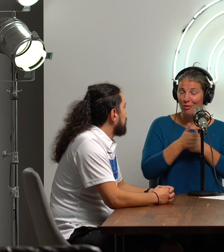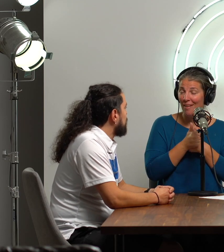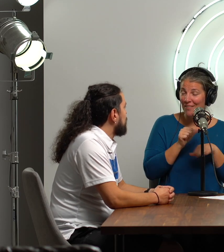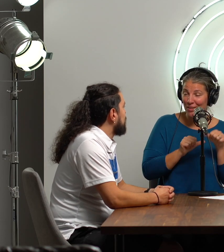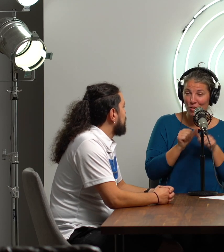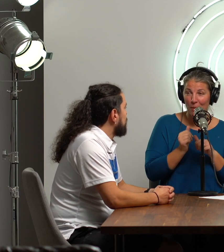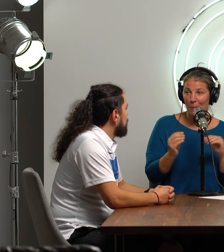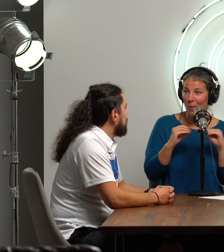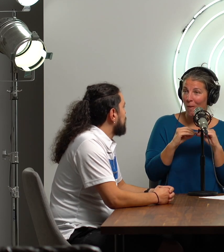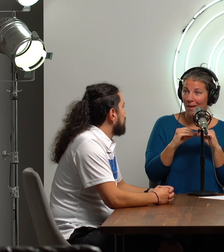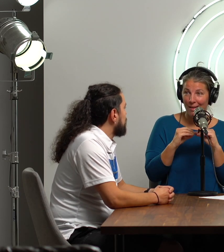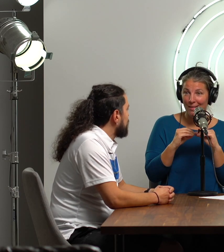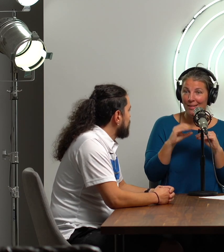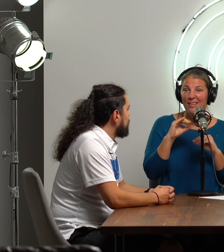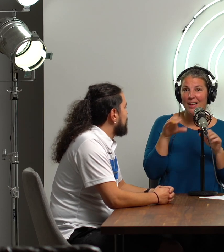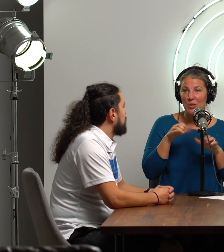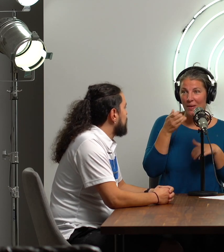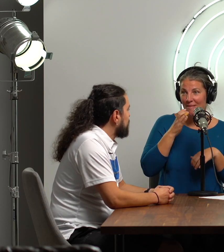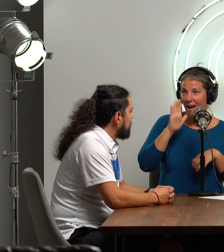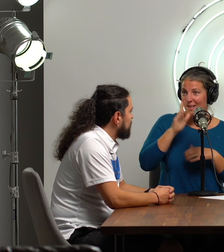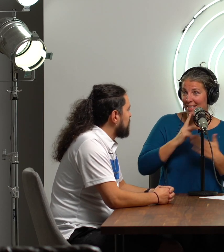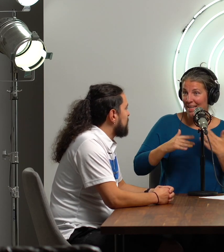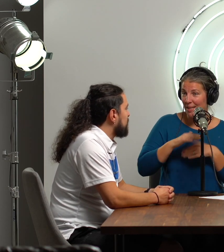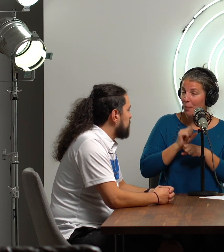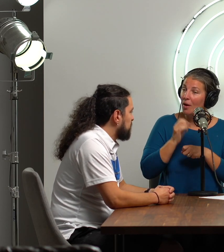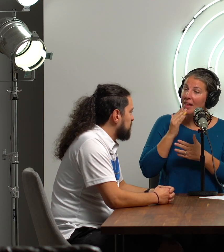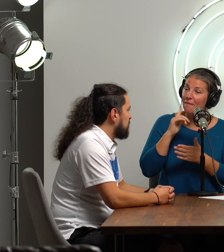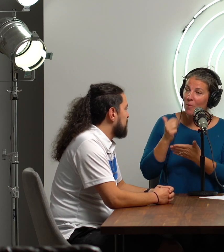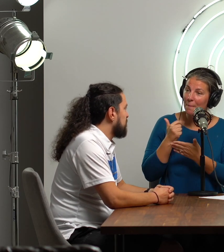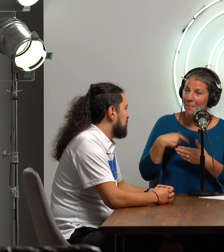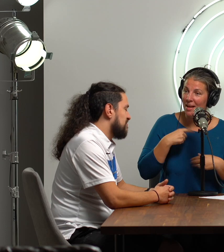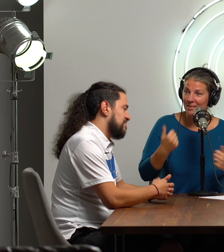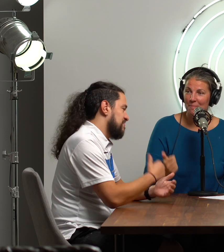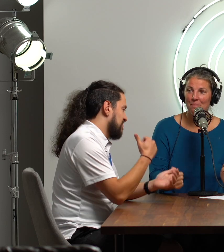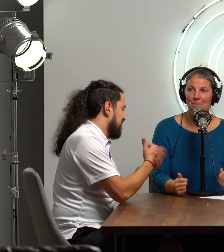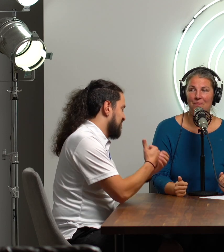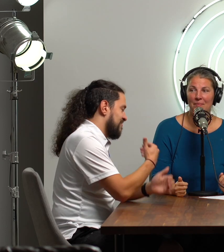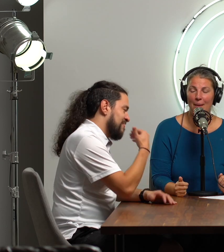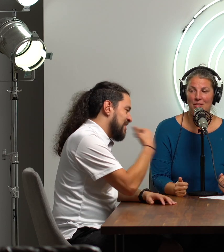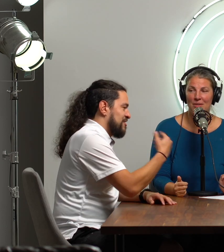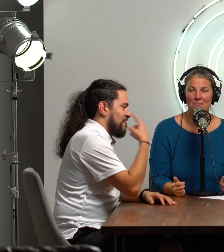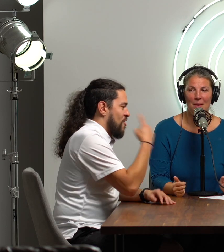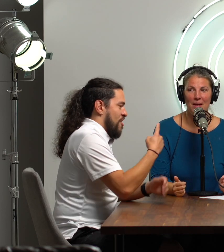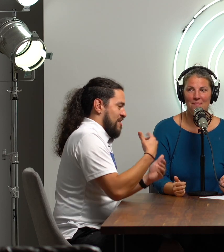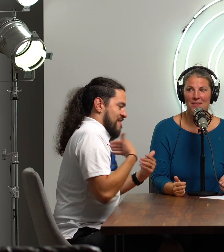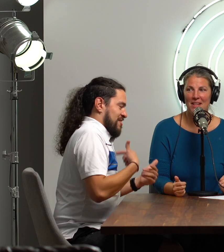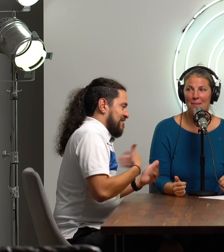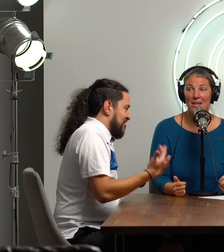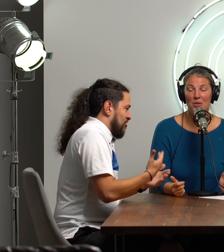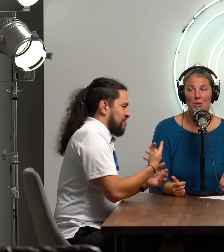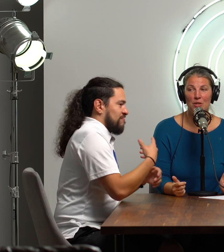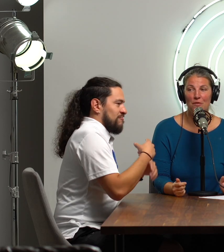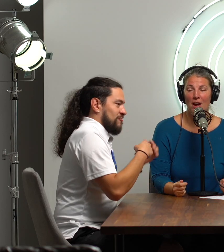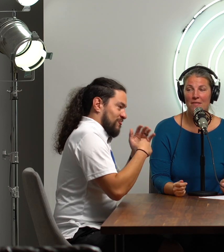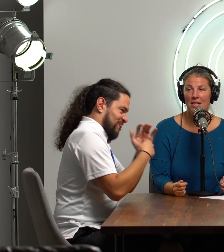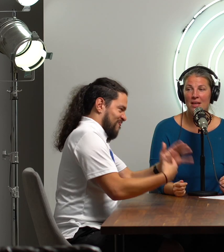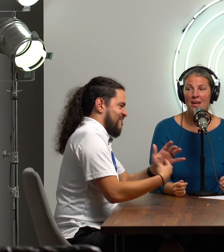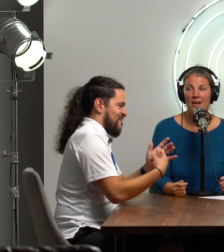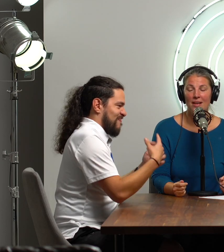and doing God's kingdom work so thanks for helping us with that absolutely amen to that thank you so much for having us